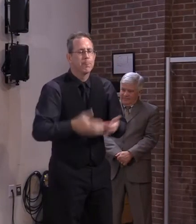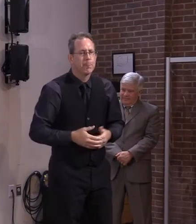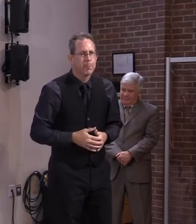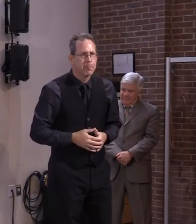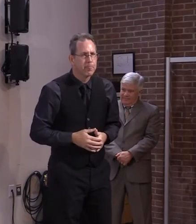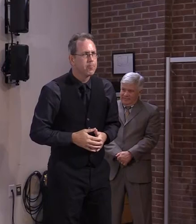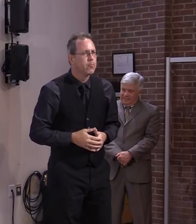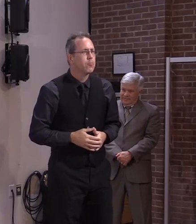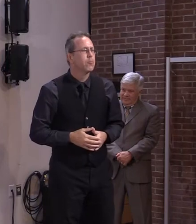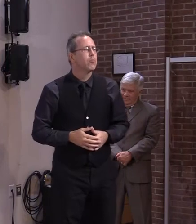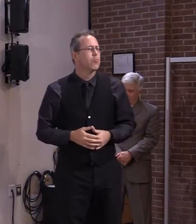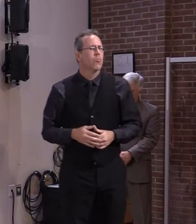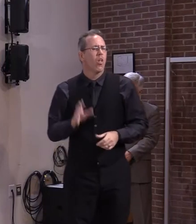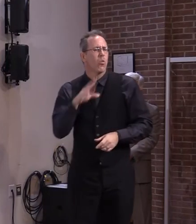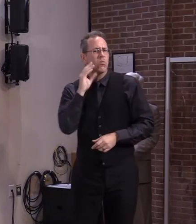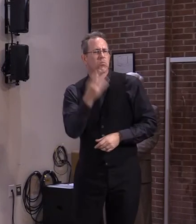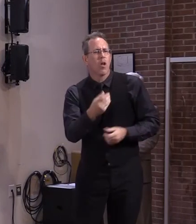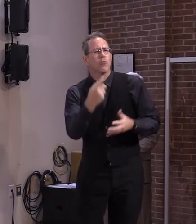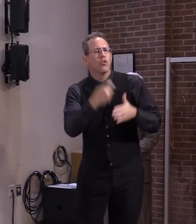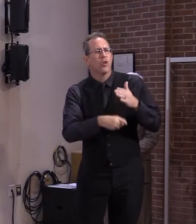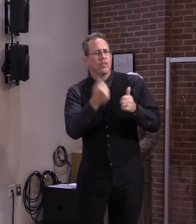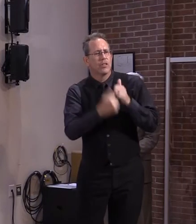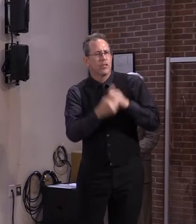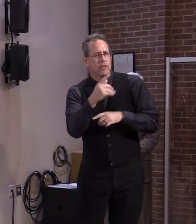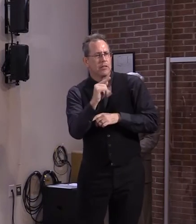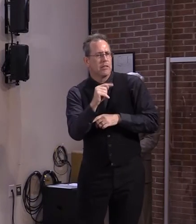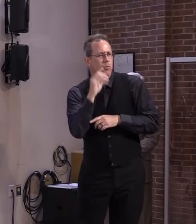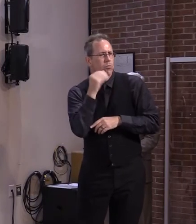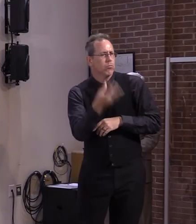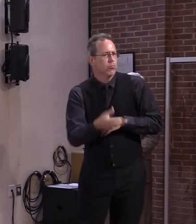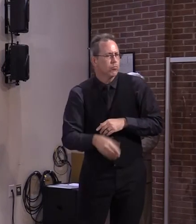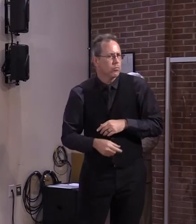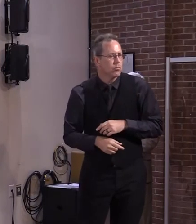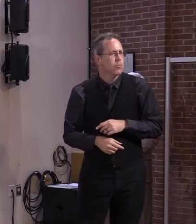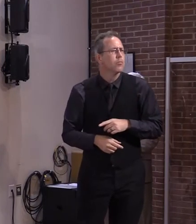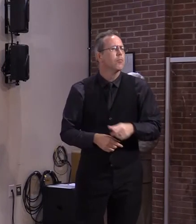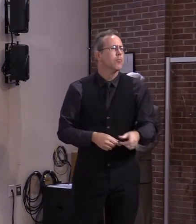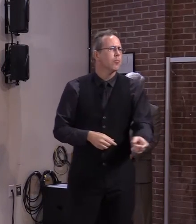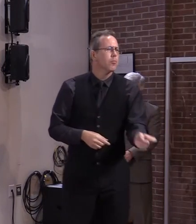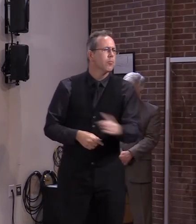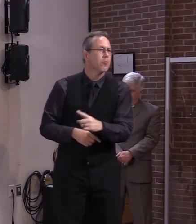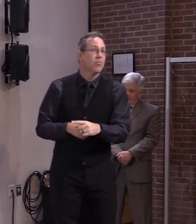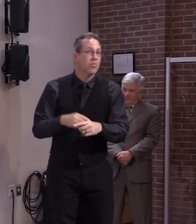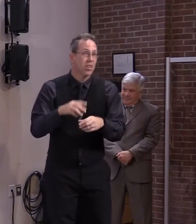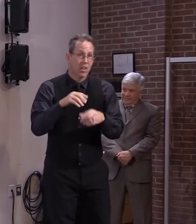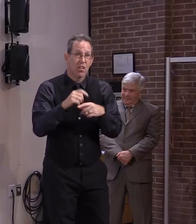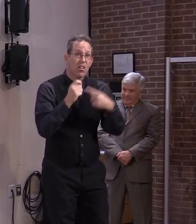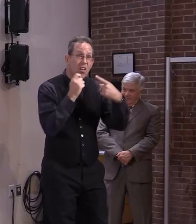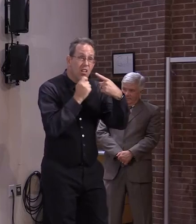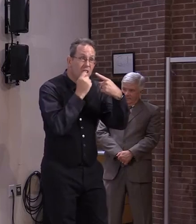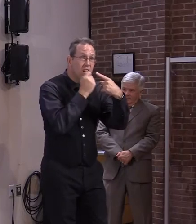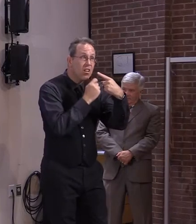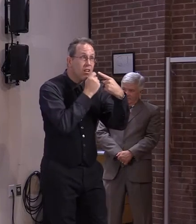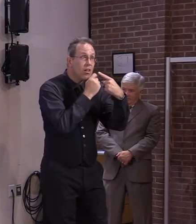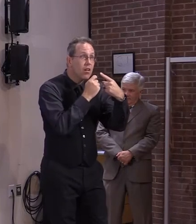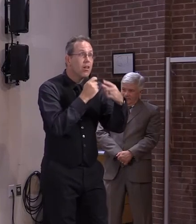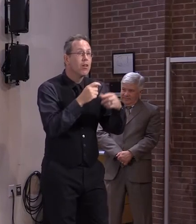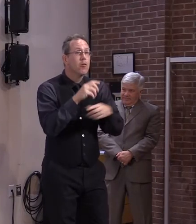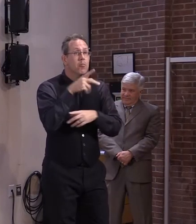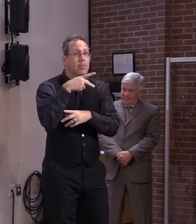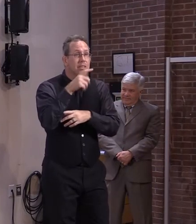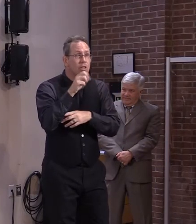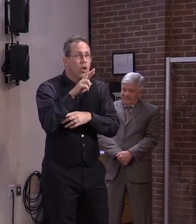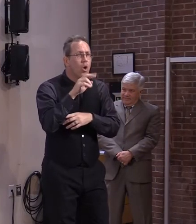And can you clarify the turnaround time on these take-home tests? Are they the rapid tests or the traditional PCR tests? Well, I would say traditional